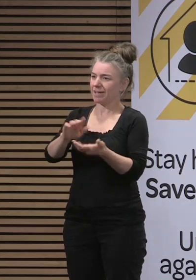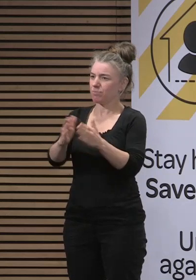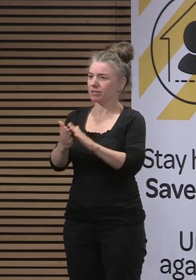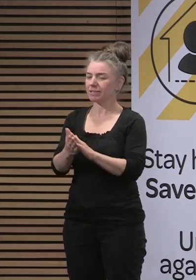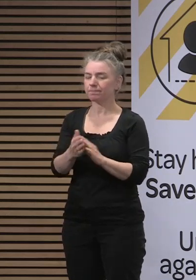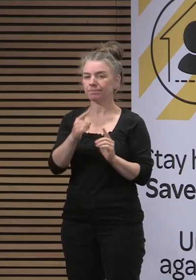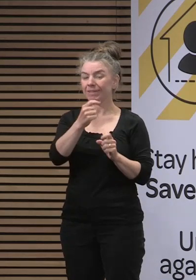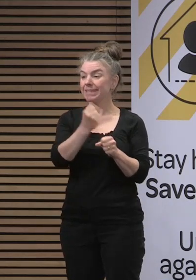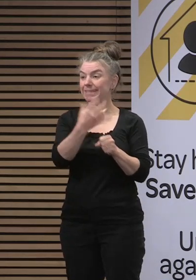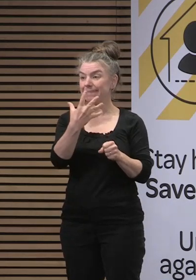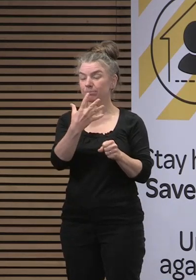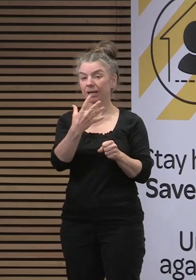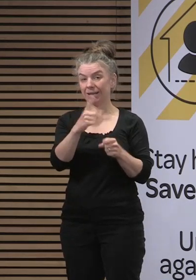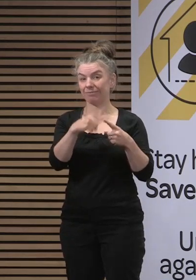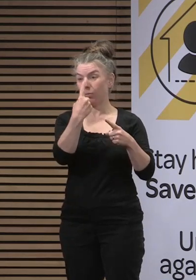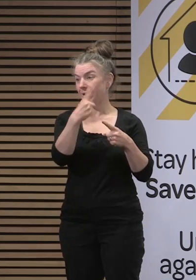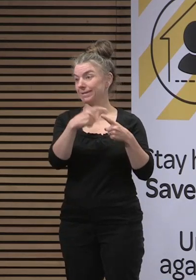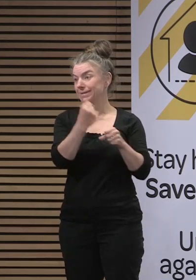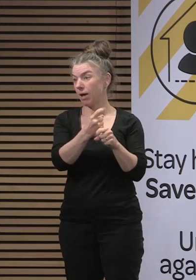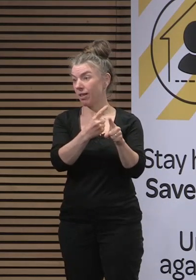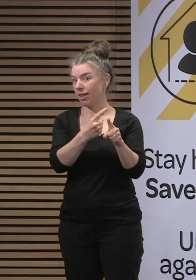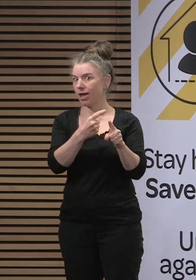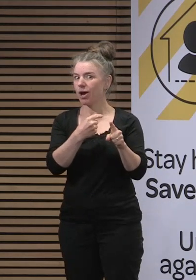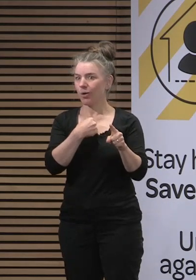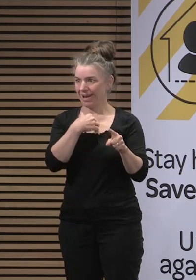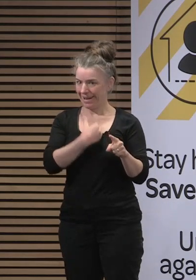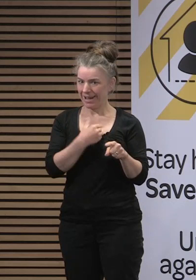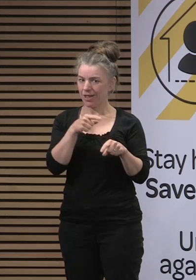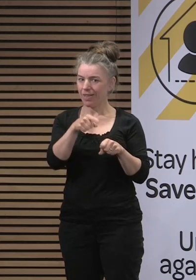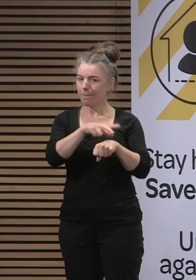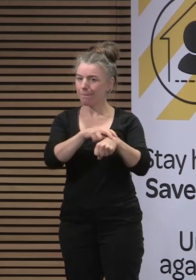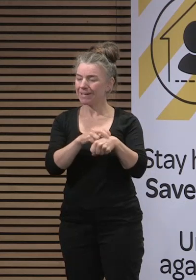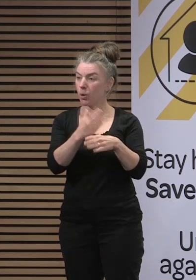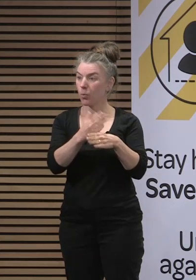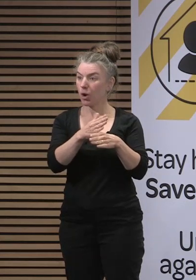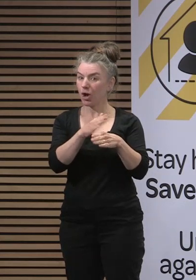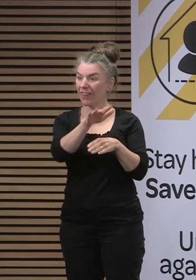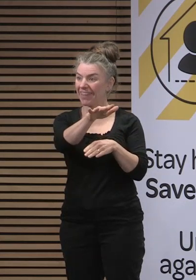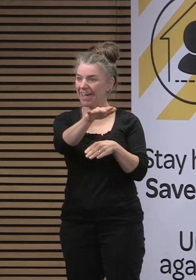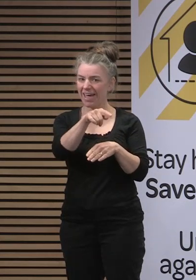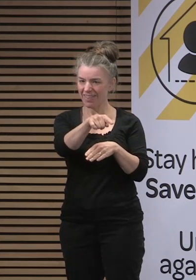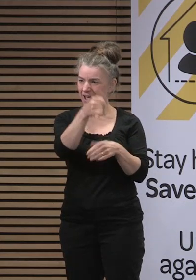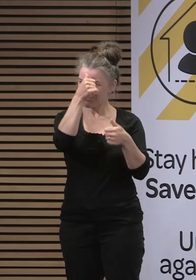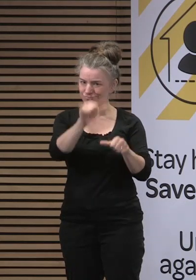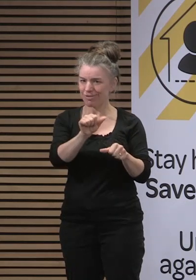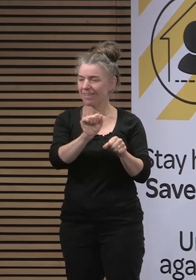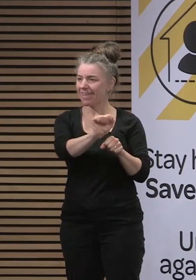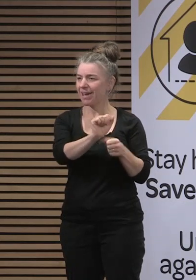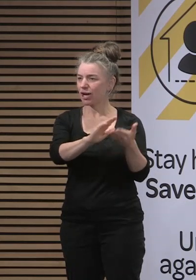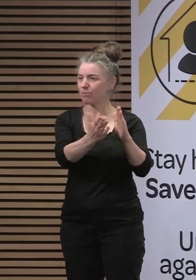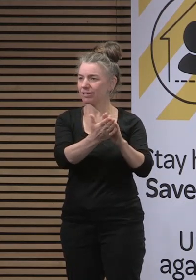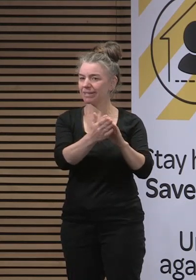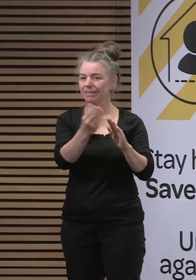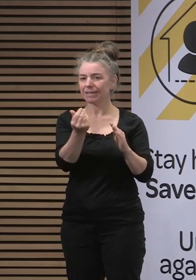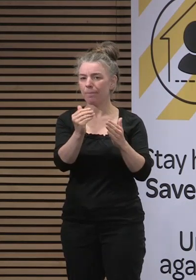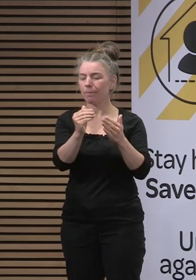Tairāwhiti is an example. We're really relying on the local police force there who'll know where there might be issues, where locals have chosen